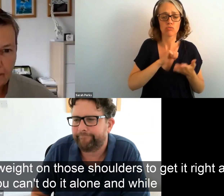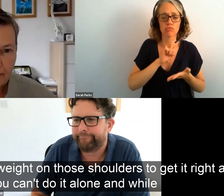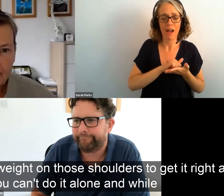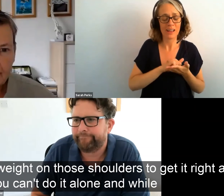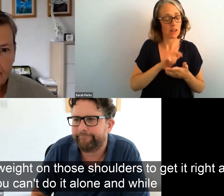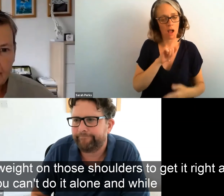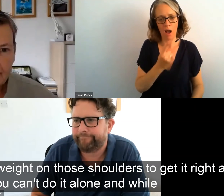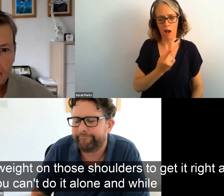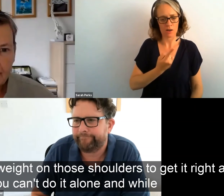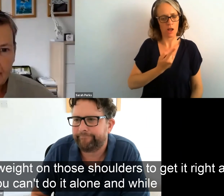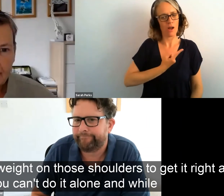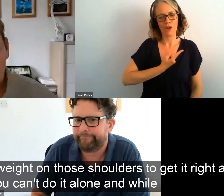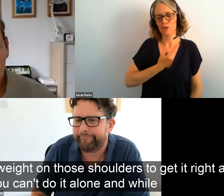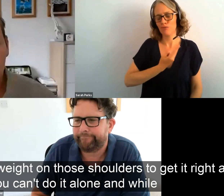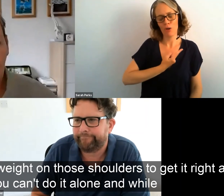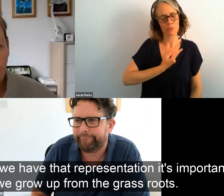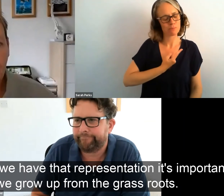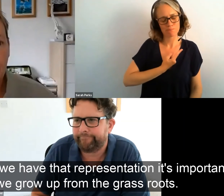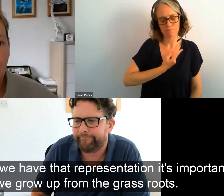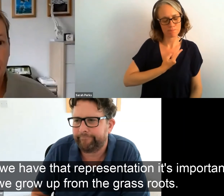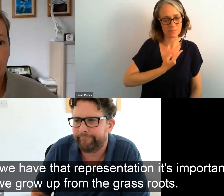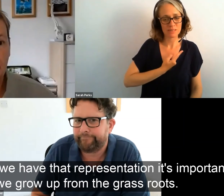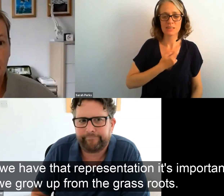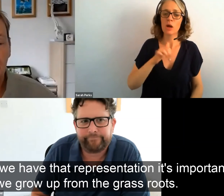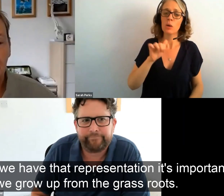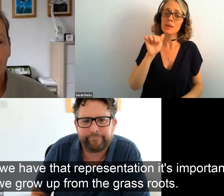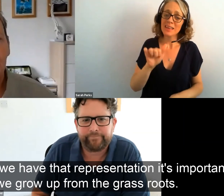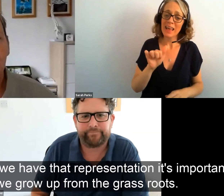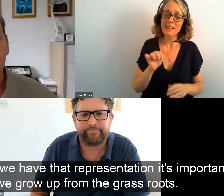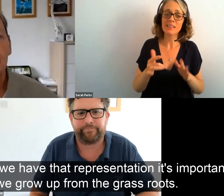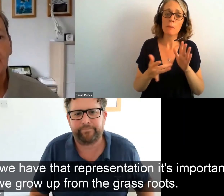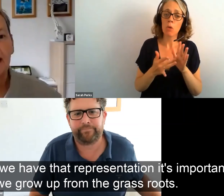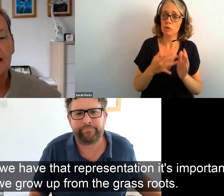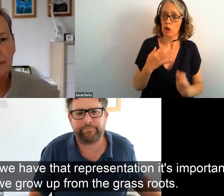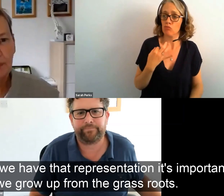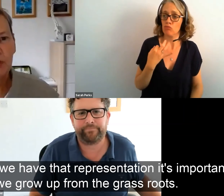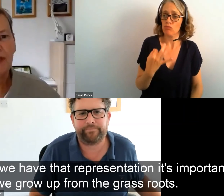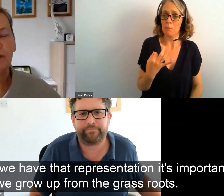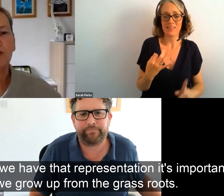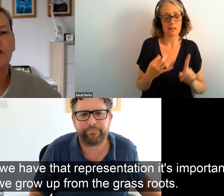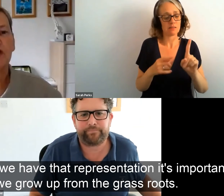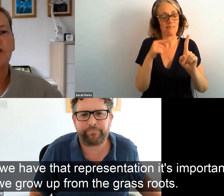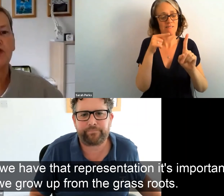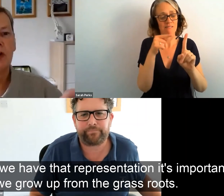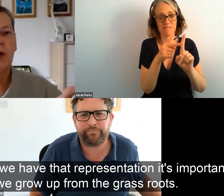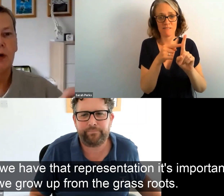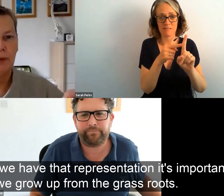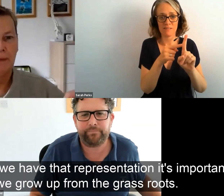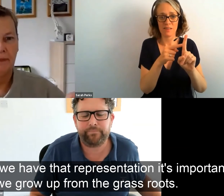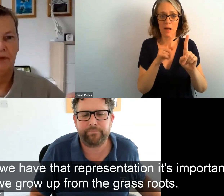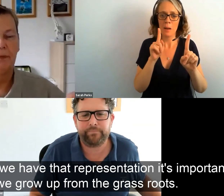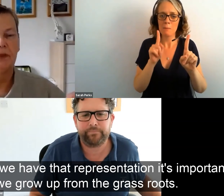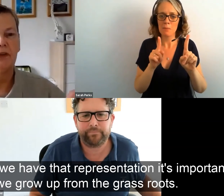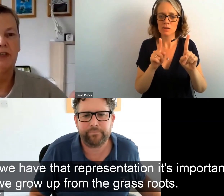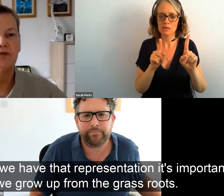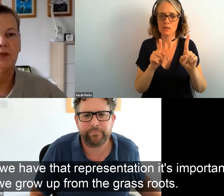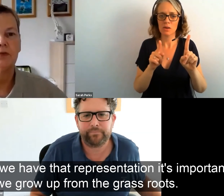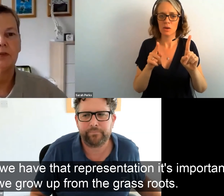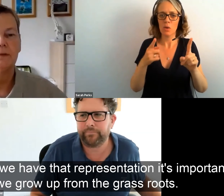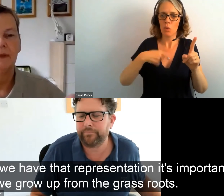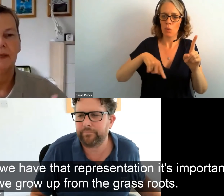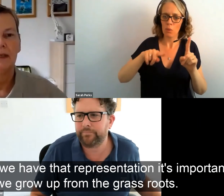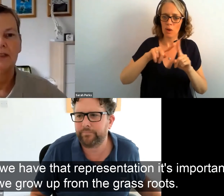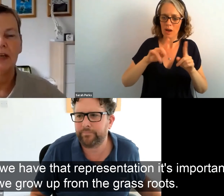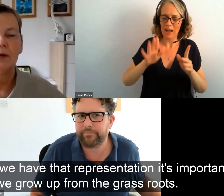alone. And whilst it's important that we have that representation, it's important that we also grow up from